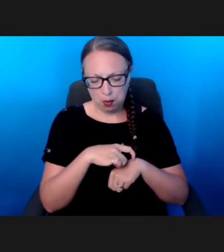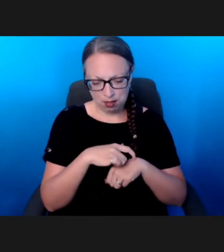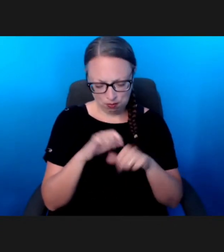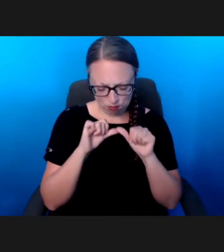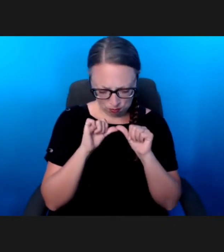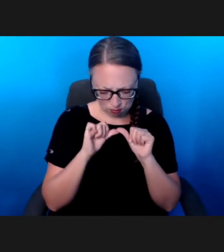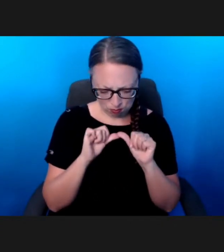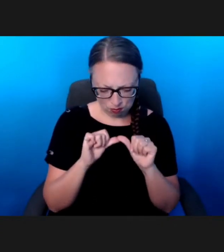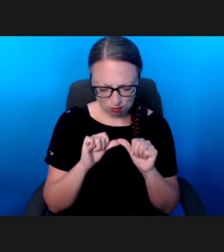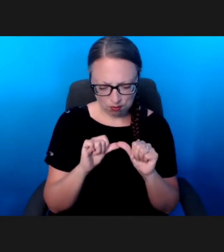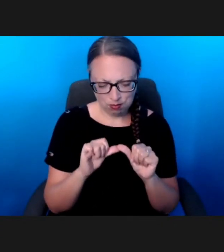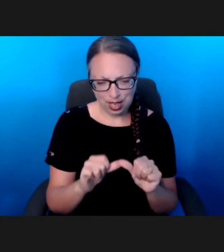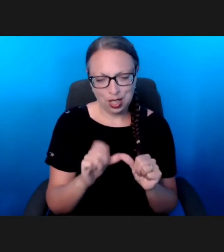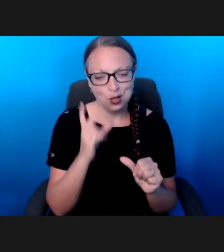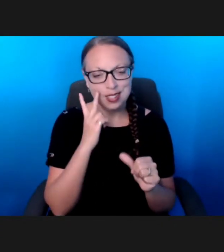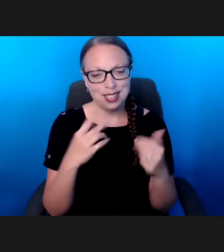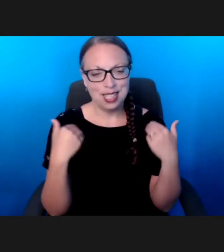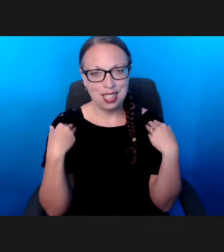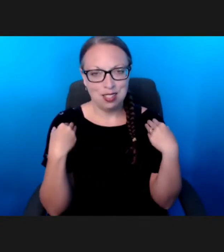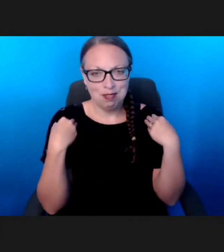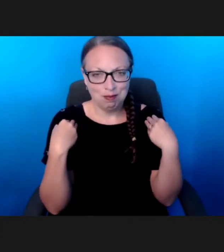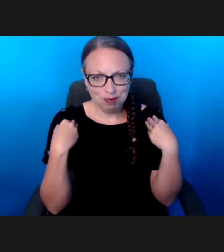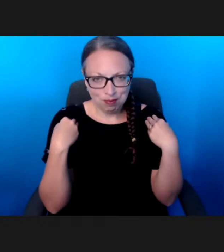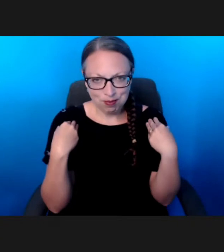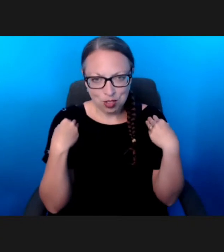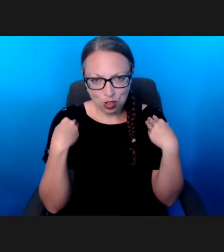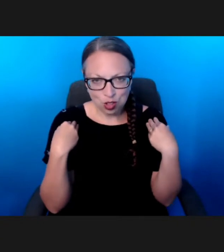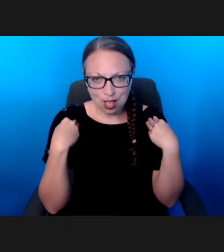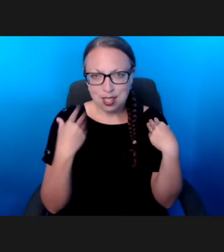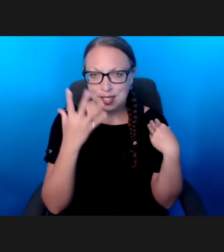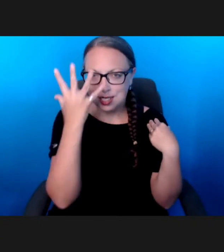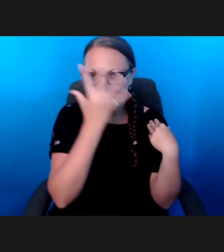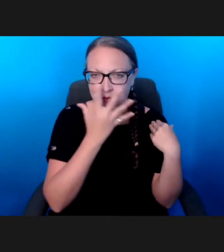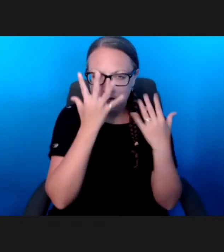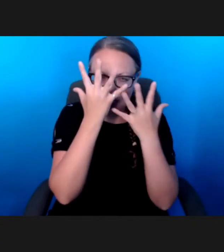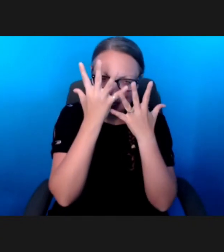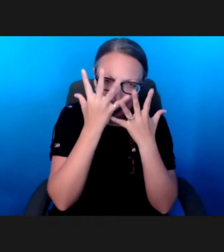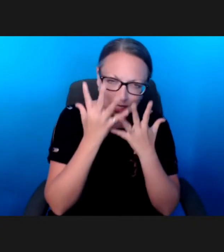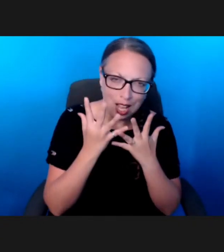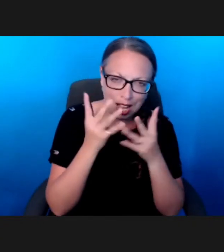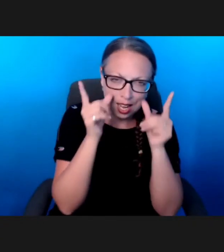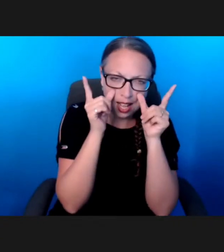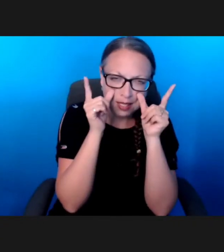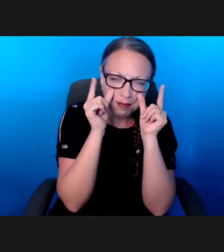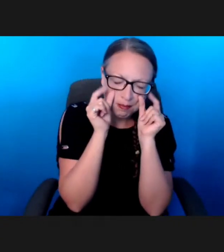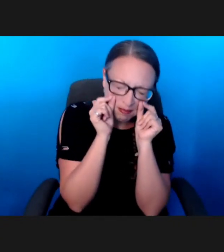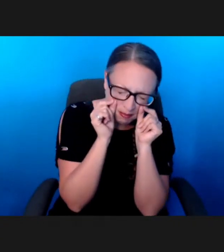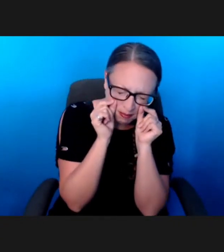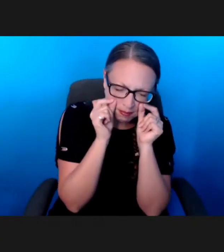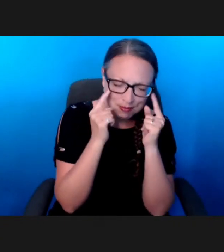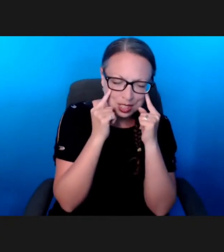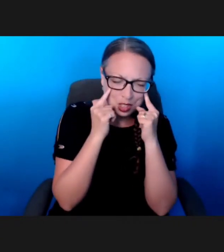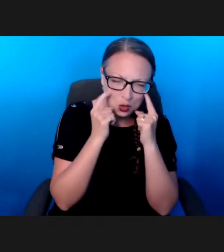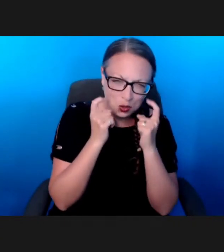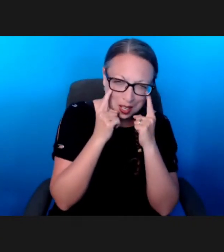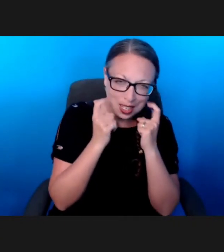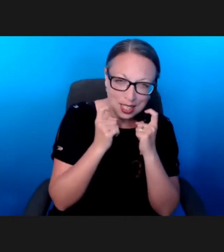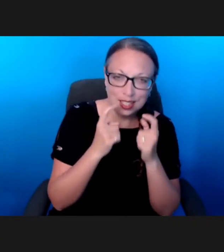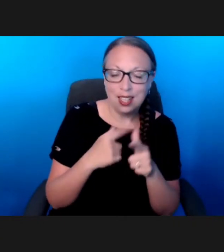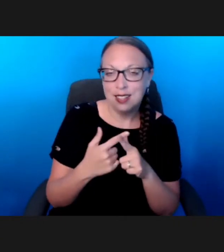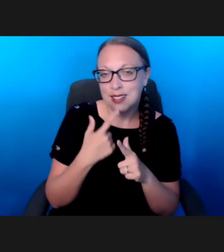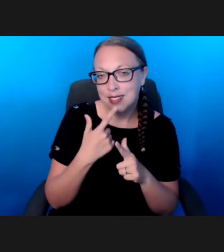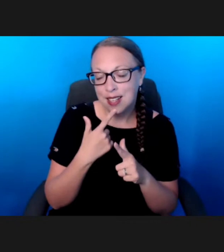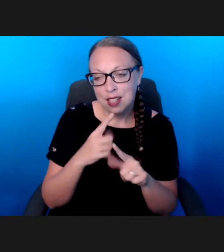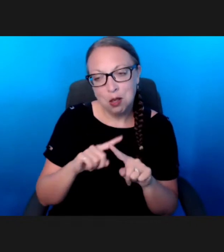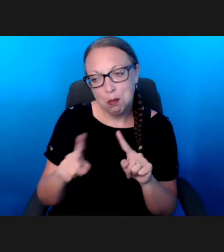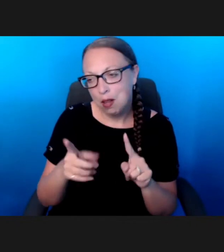handsome face was twisted in torment and sorrow. He squeezed his eyes shut as he choked back a sob as he said, "But the